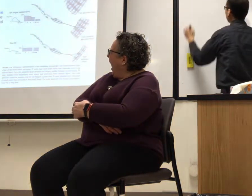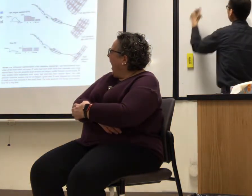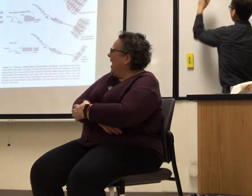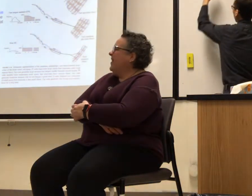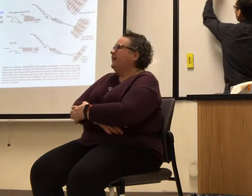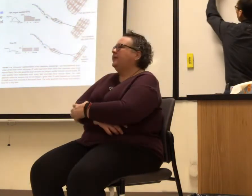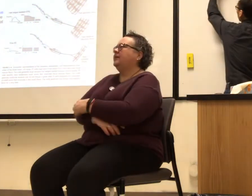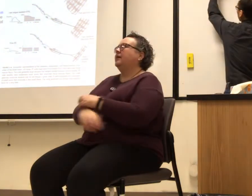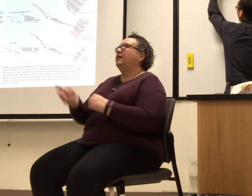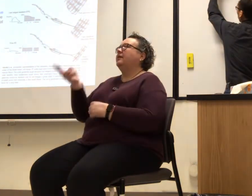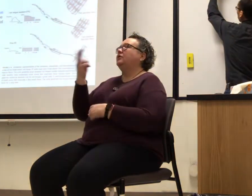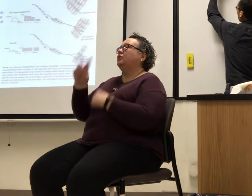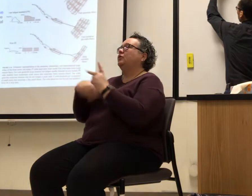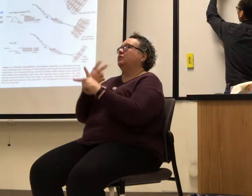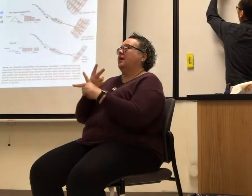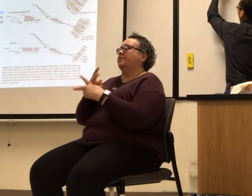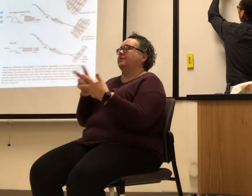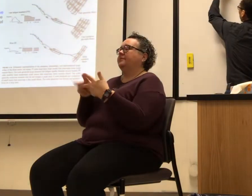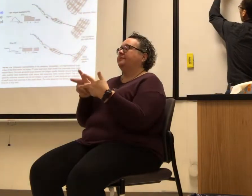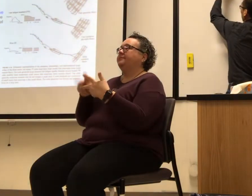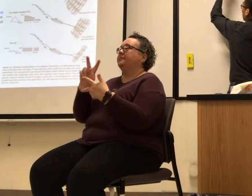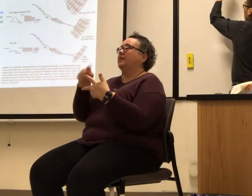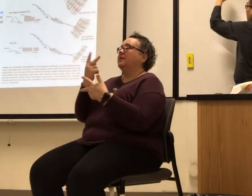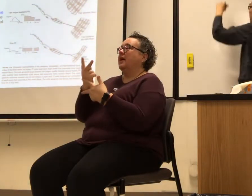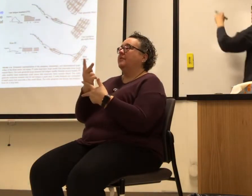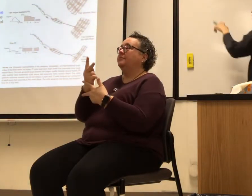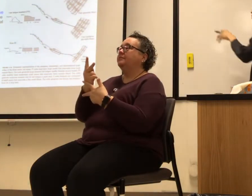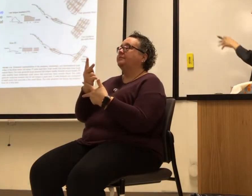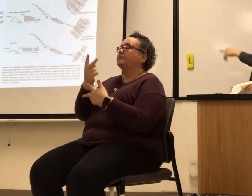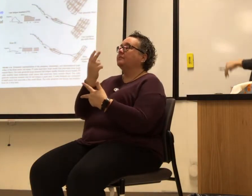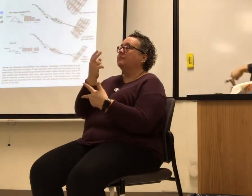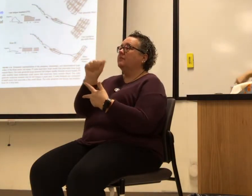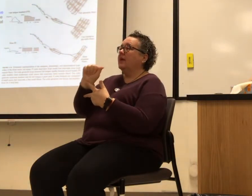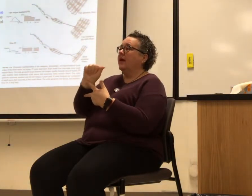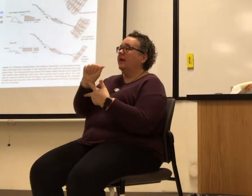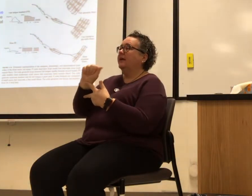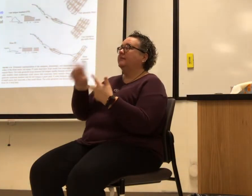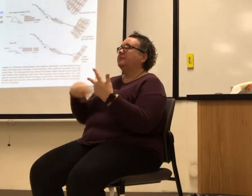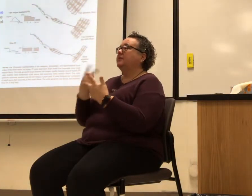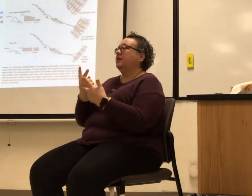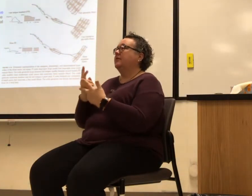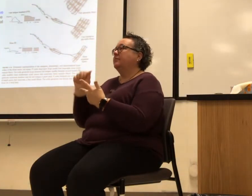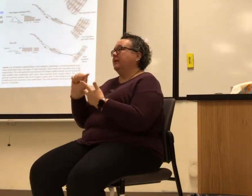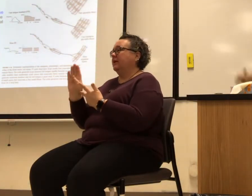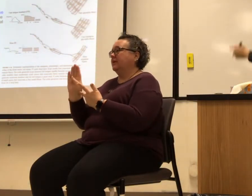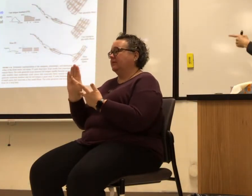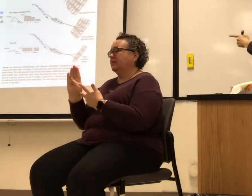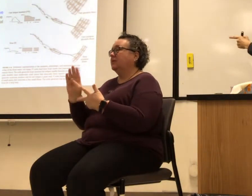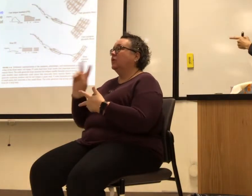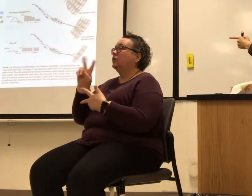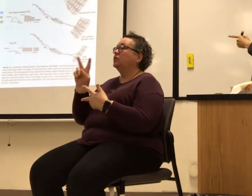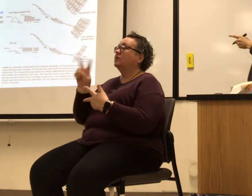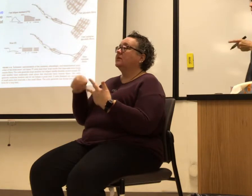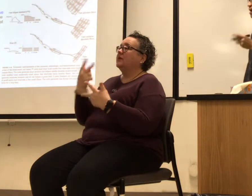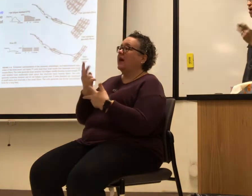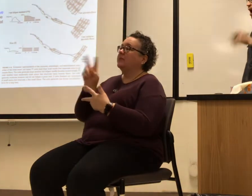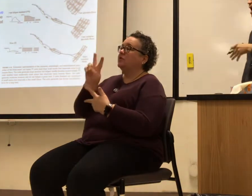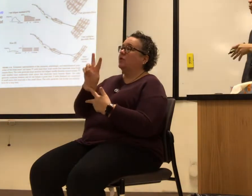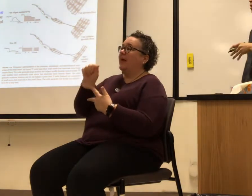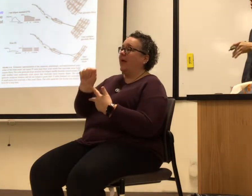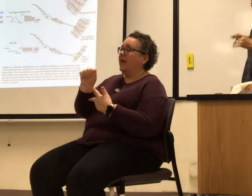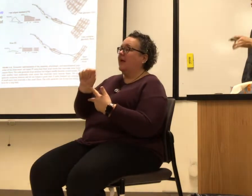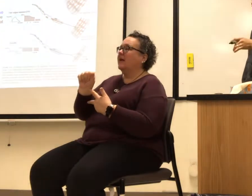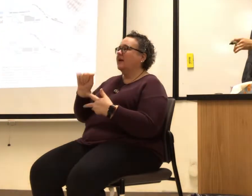Two types of type 2s. There's type 2A and B, so they're kind of similar to each other. The 2As, they're kind